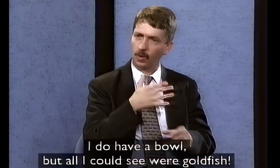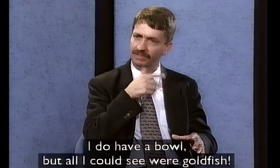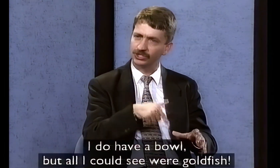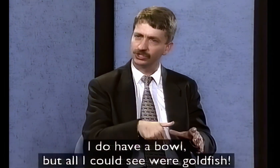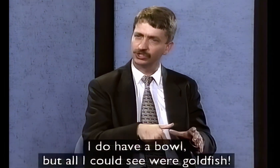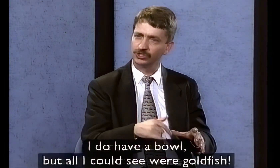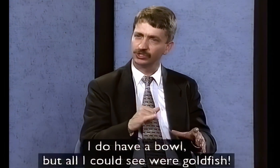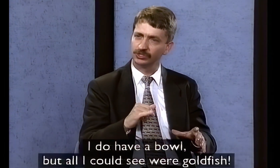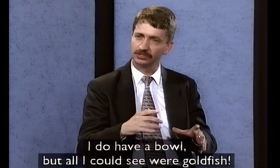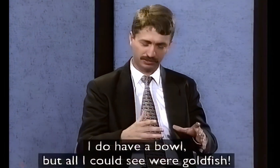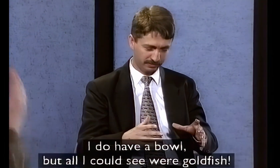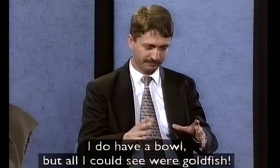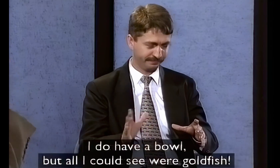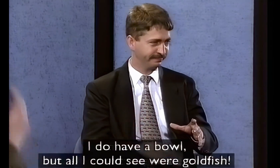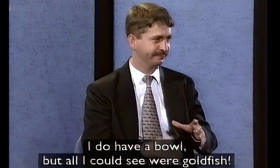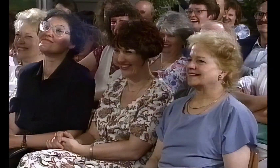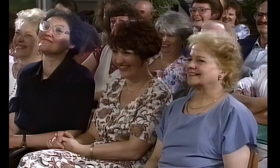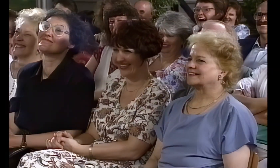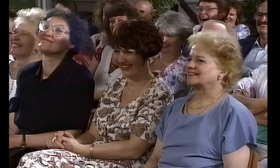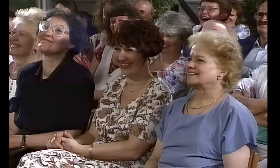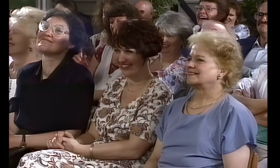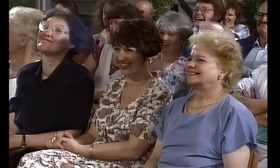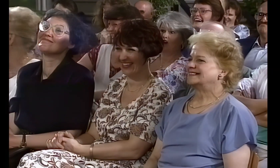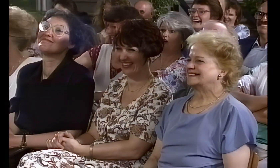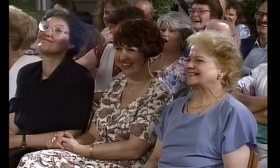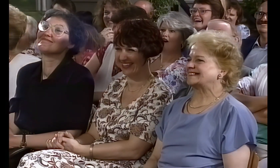at home, and when I looked inside, all I could see were goldfish.